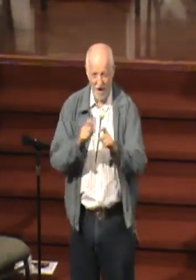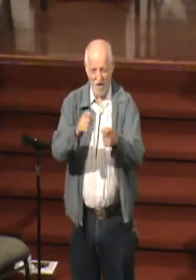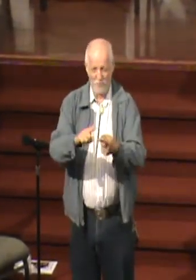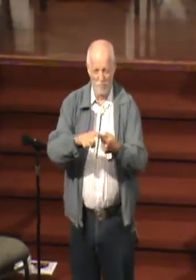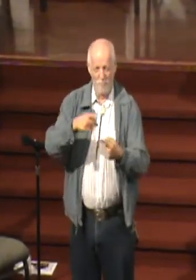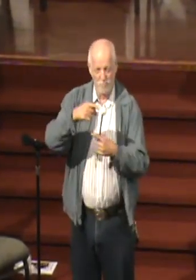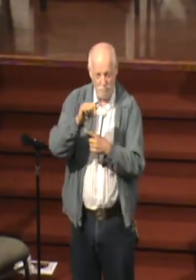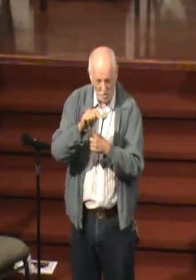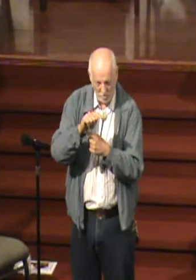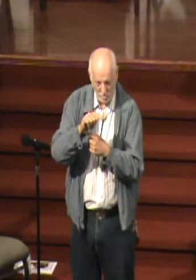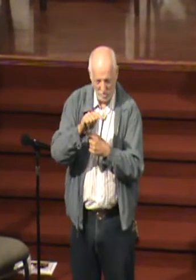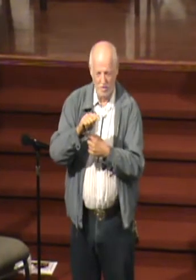me.